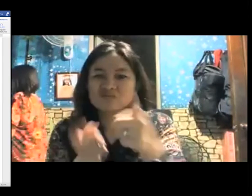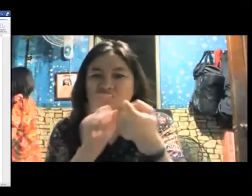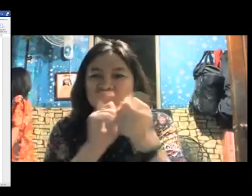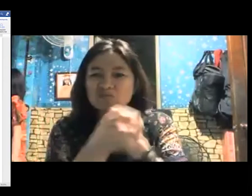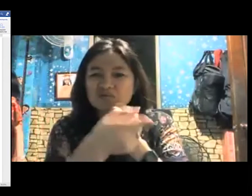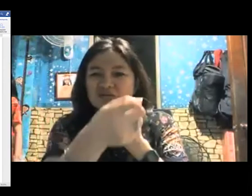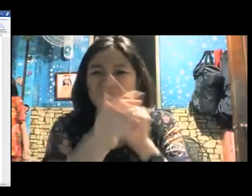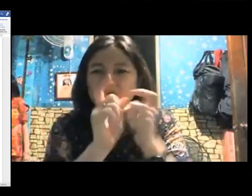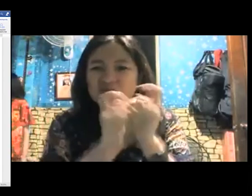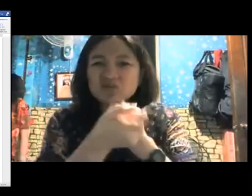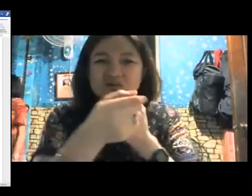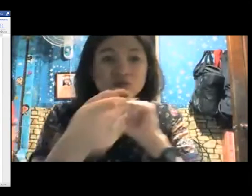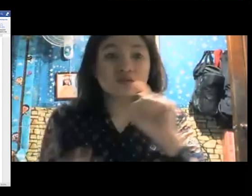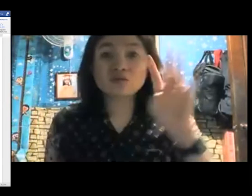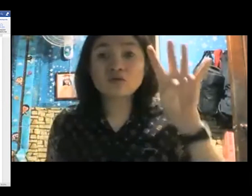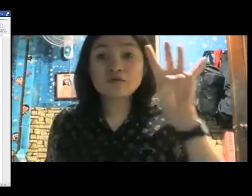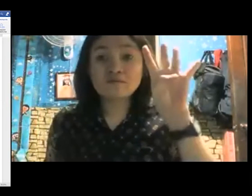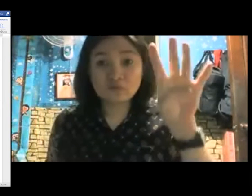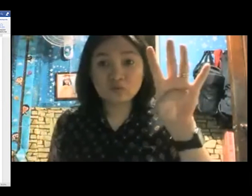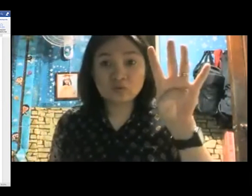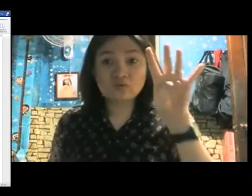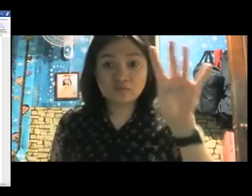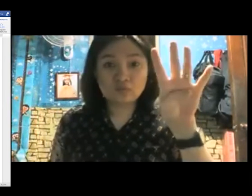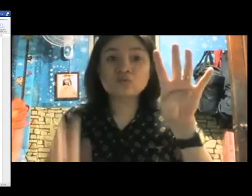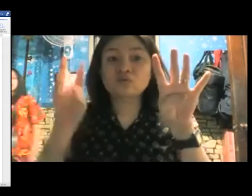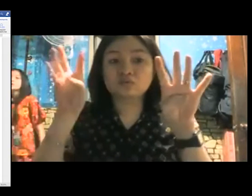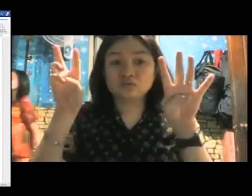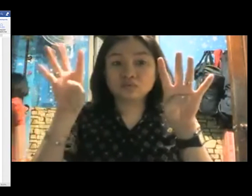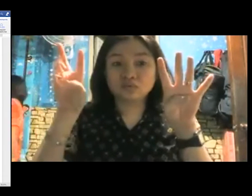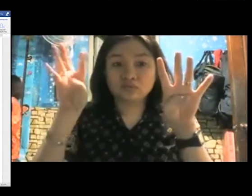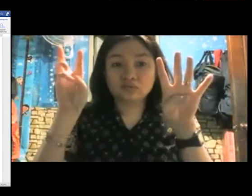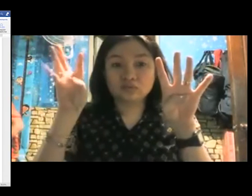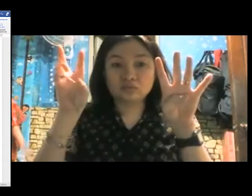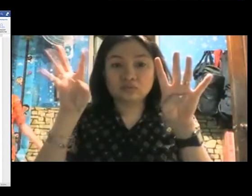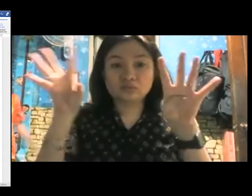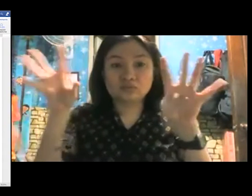All right, 16. We have to change this to 4,